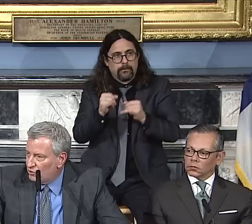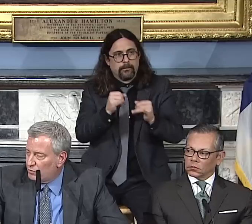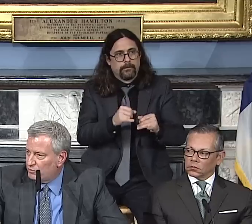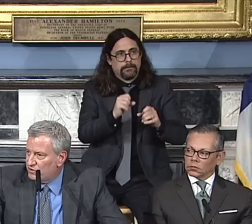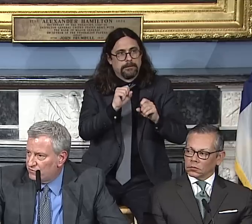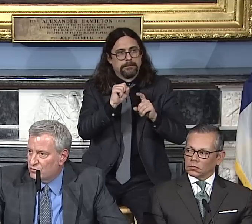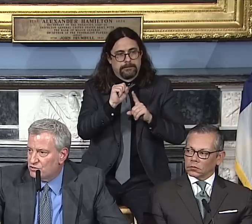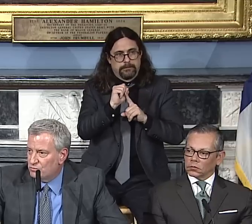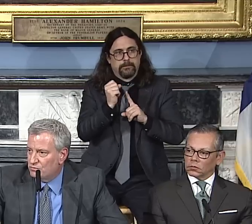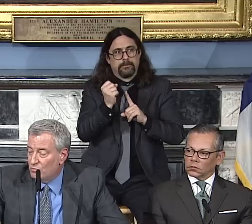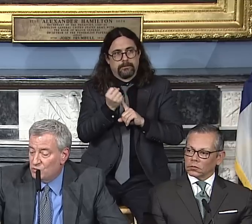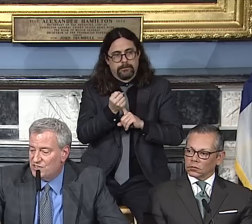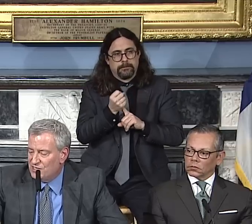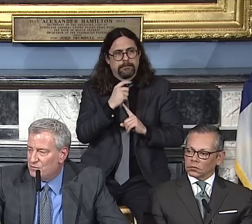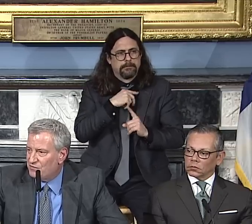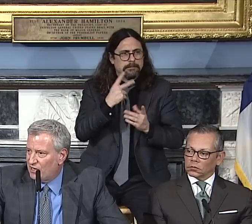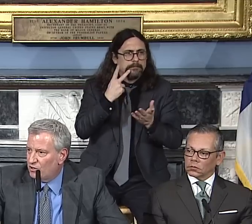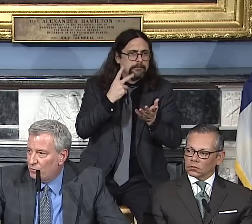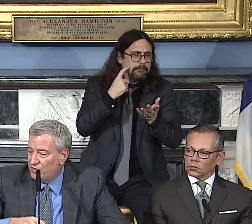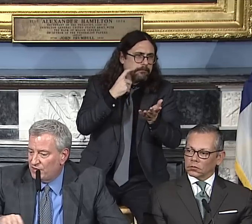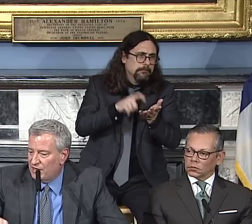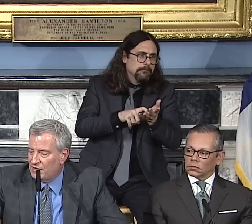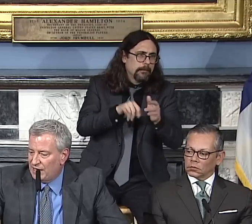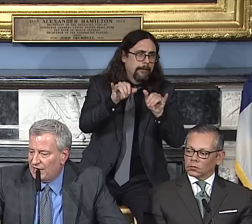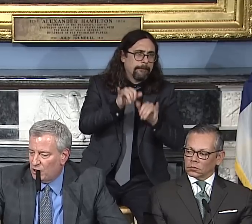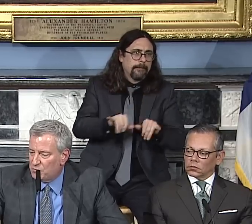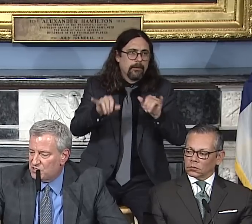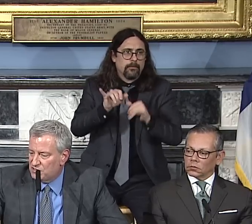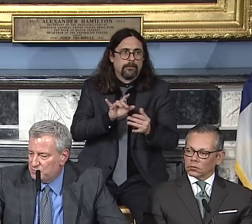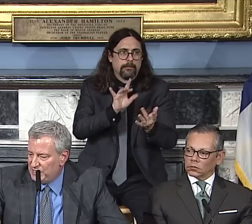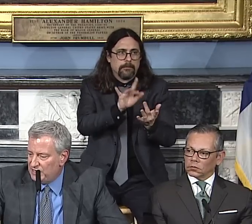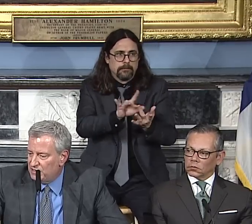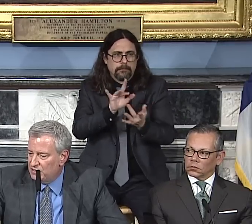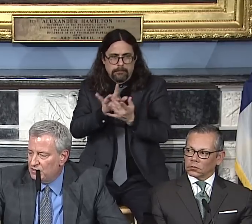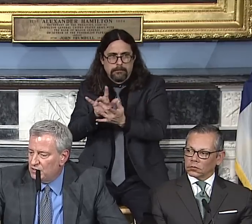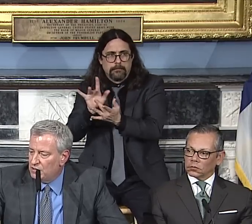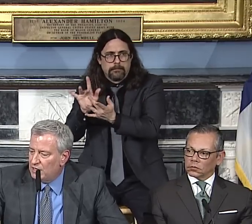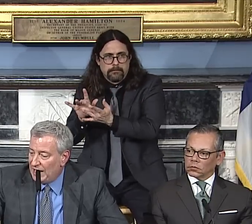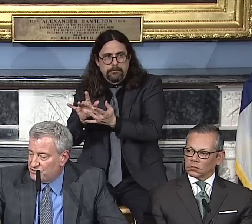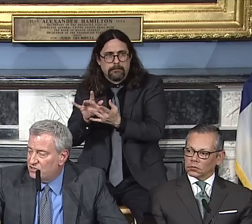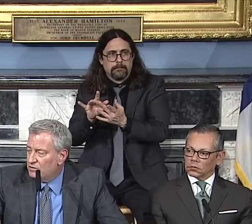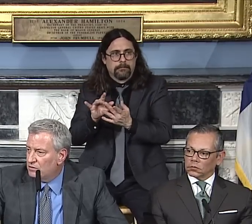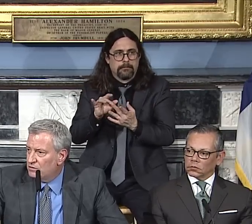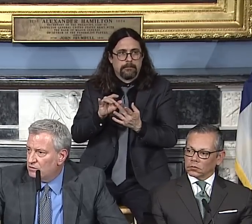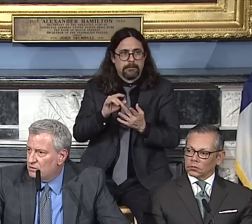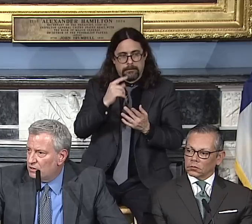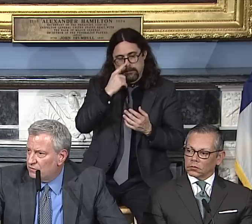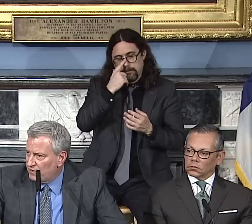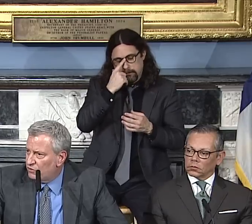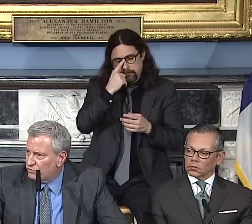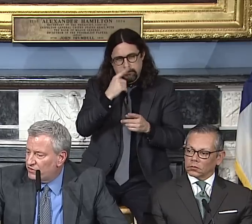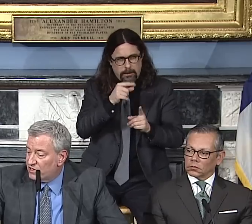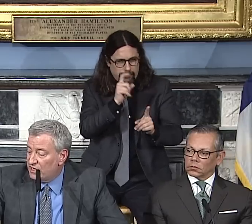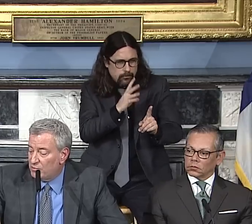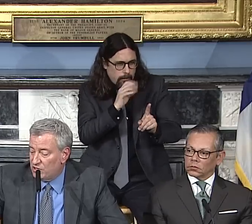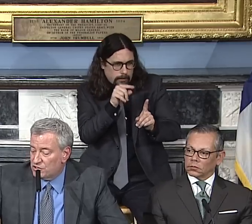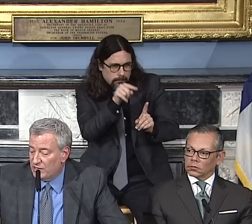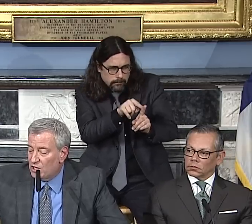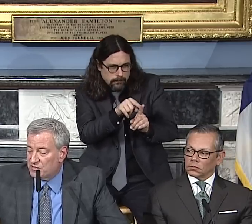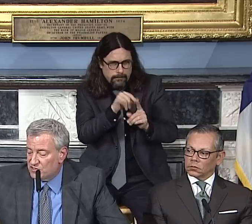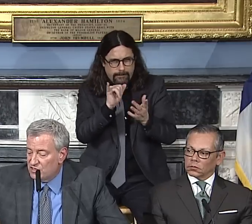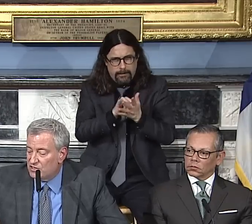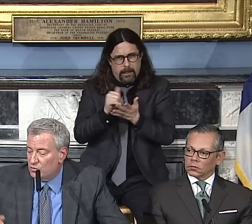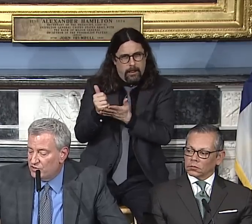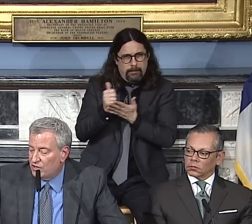you can follow up with the folks who most need to be followed up with, and then that helps speed action, follow through on their care, but